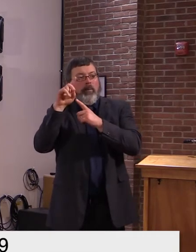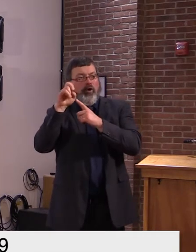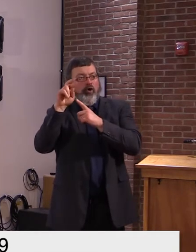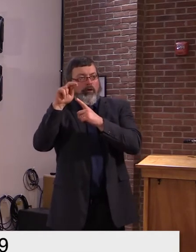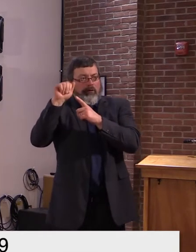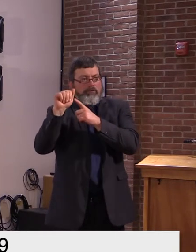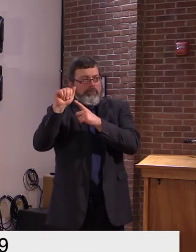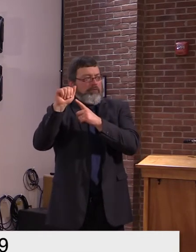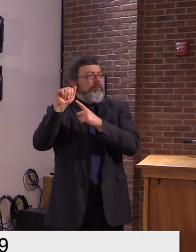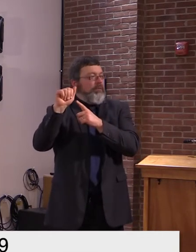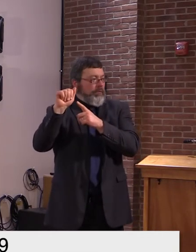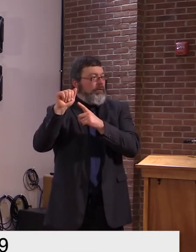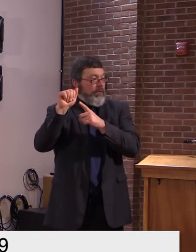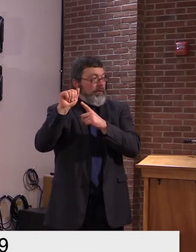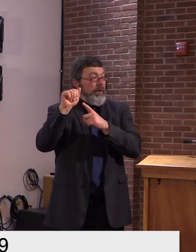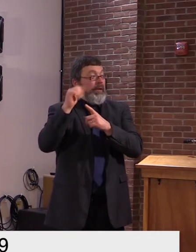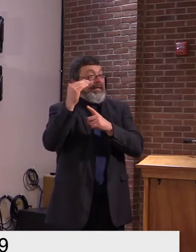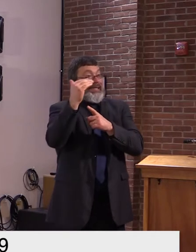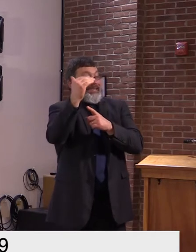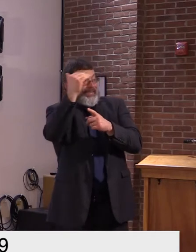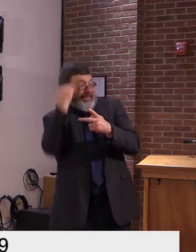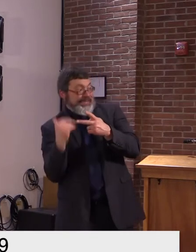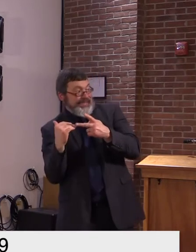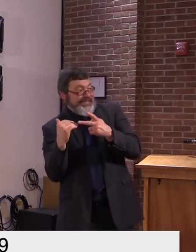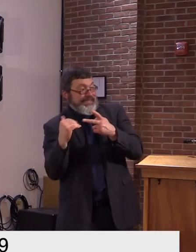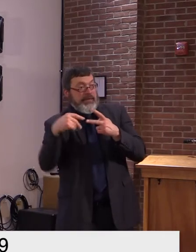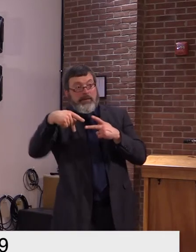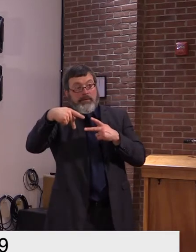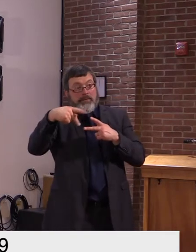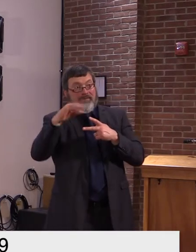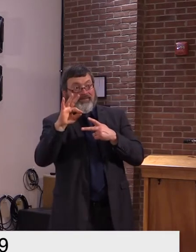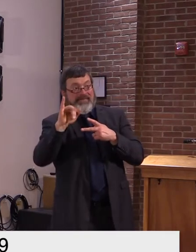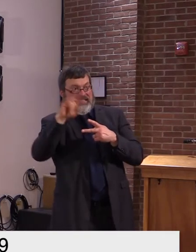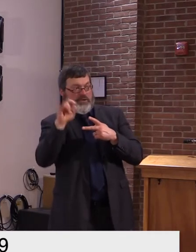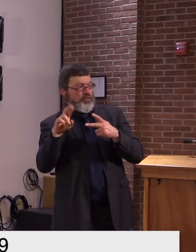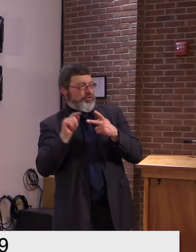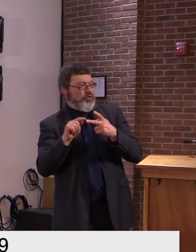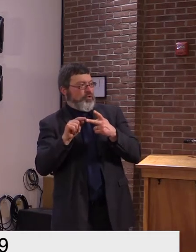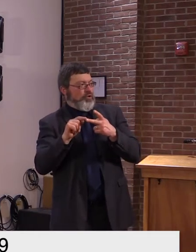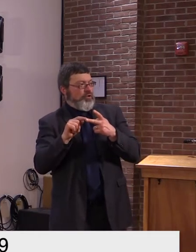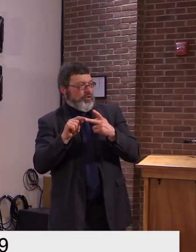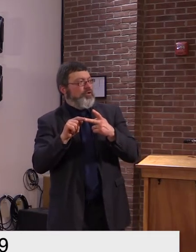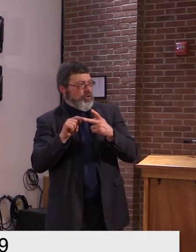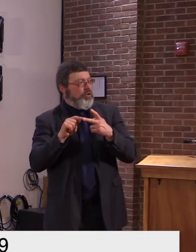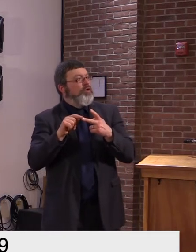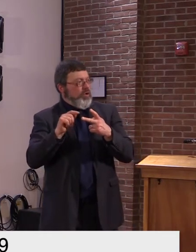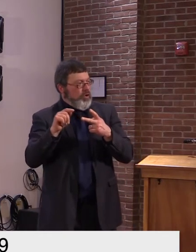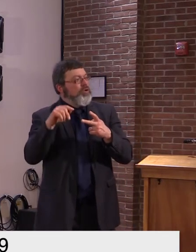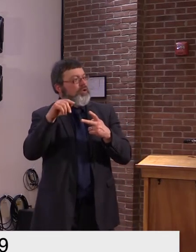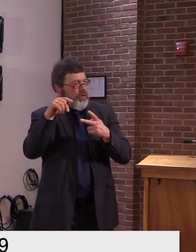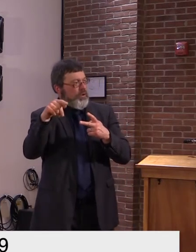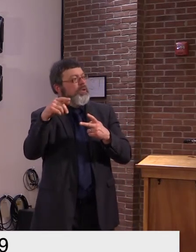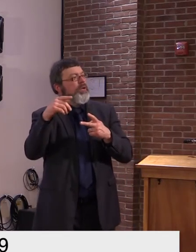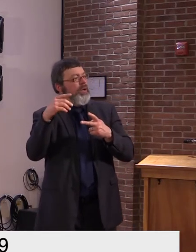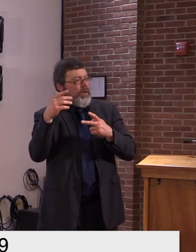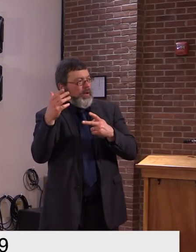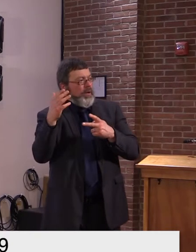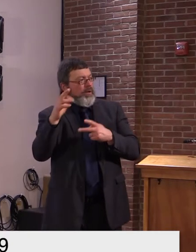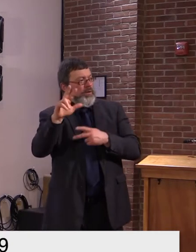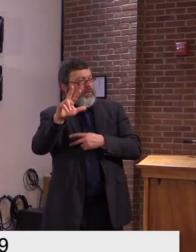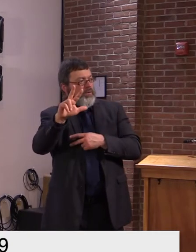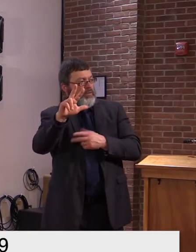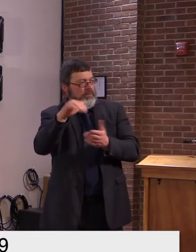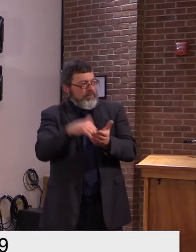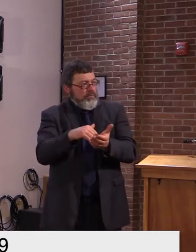week, and as announced last Friday, a slightly lower than anticipated allocation of 3,900